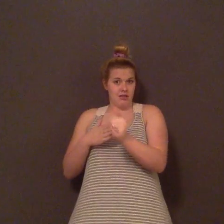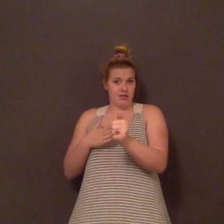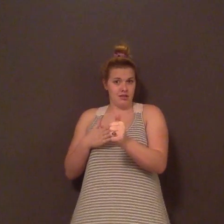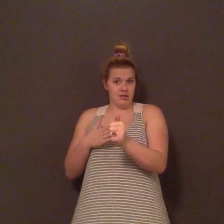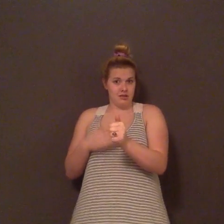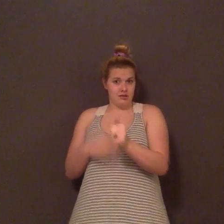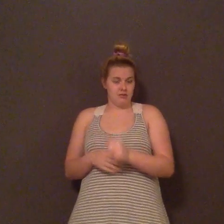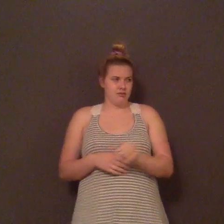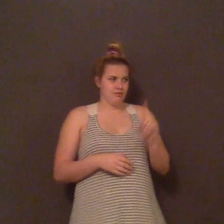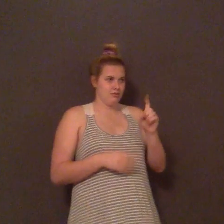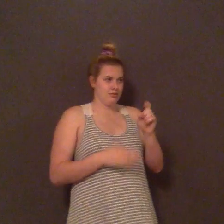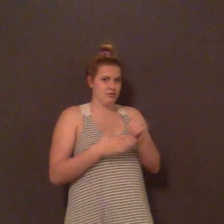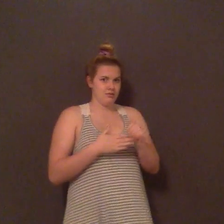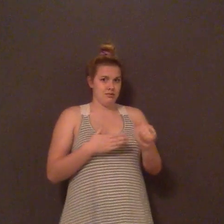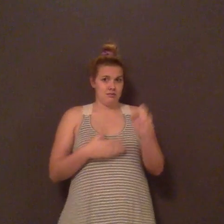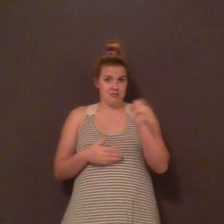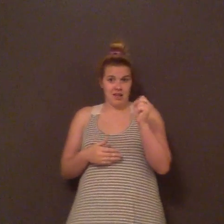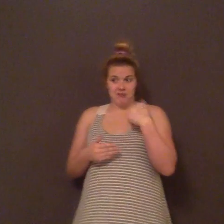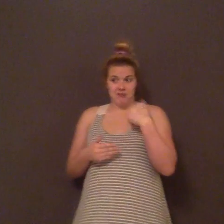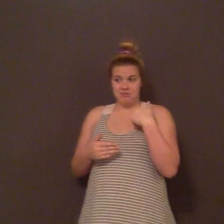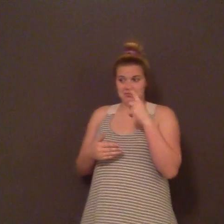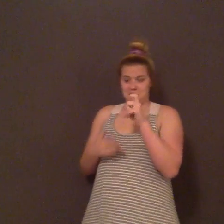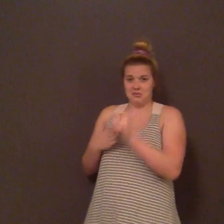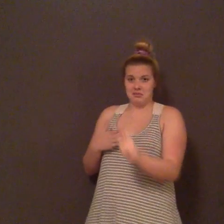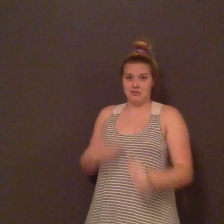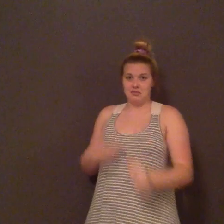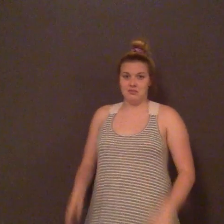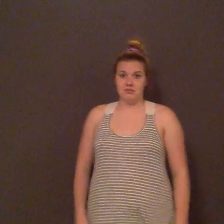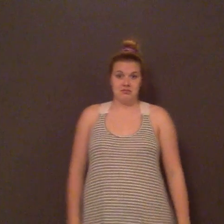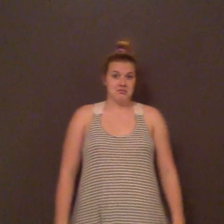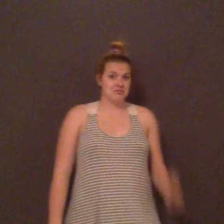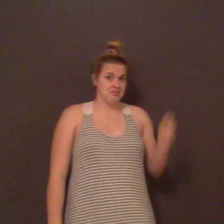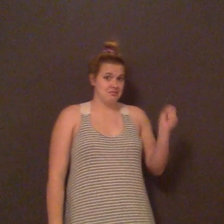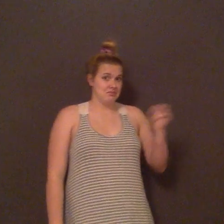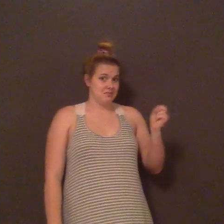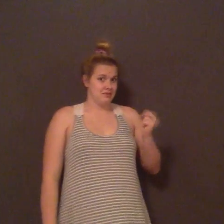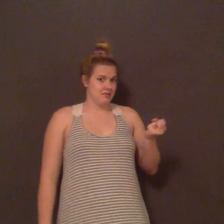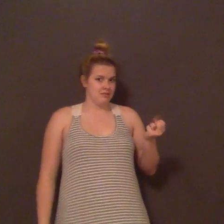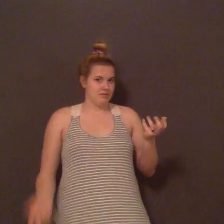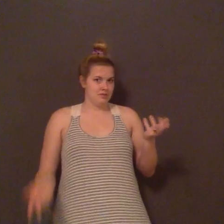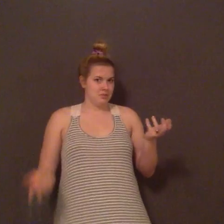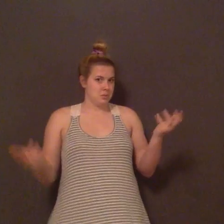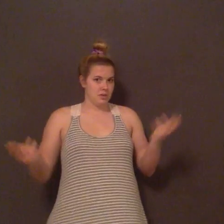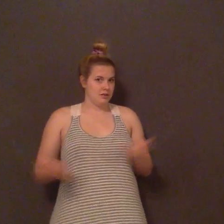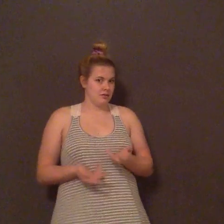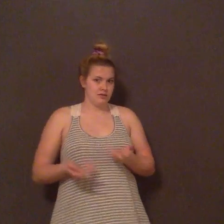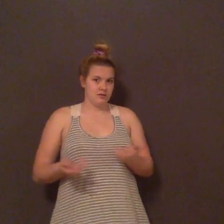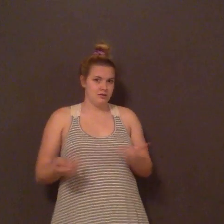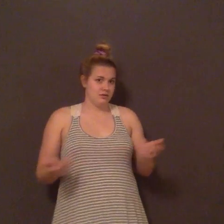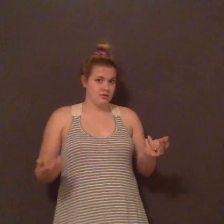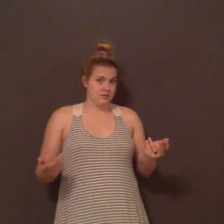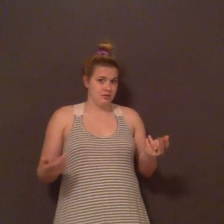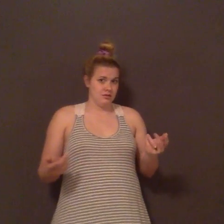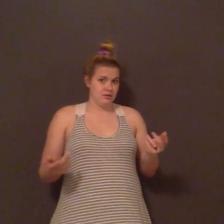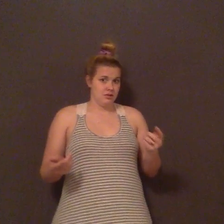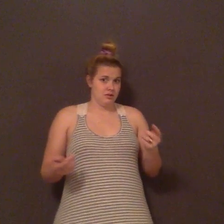$100. Yeah, $100 right here. Yeah, right. What's the catch? No catch. You just let me crack these 3 eggs over